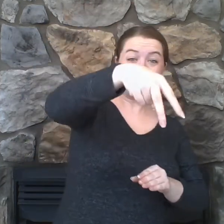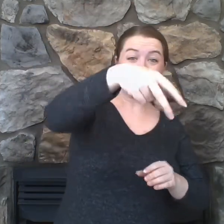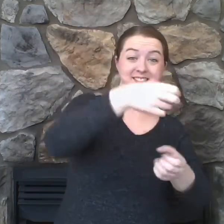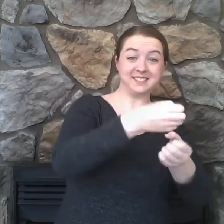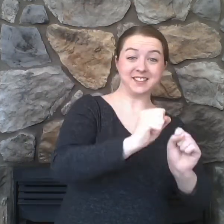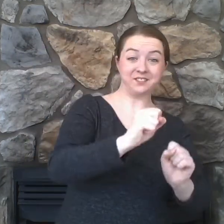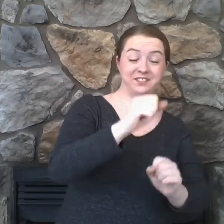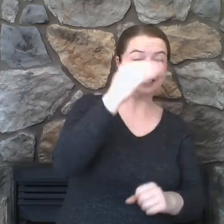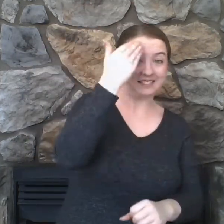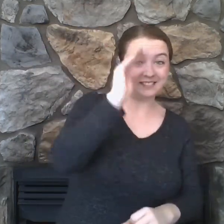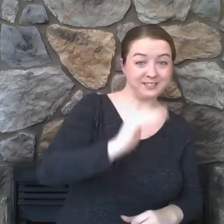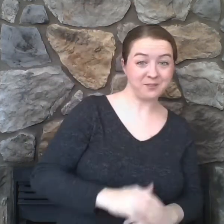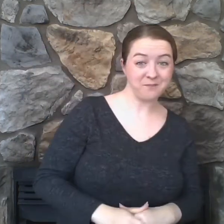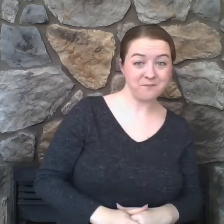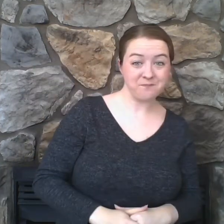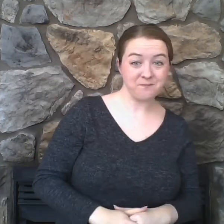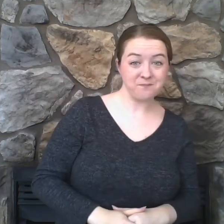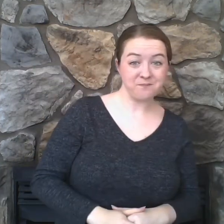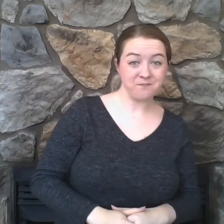land safely.